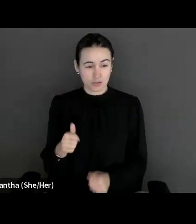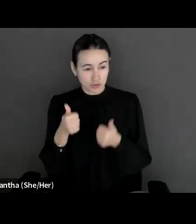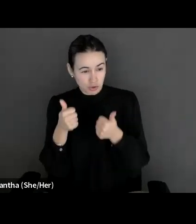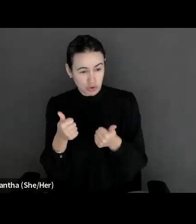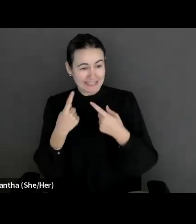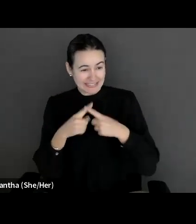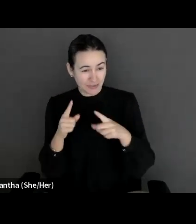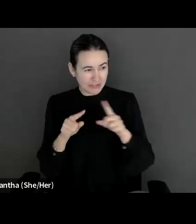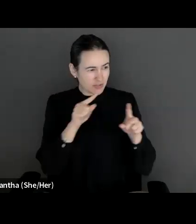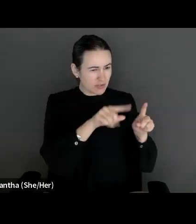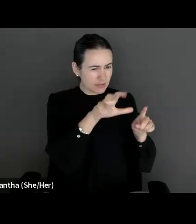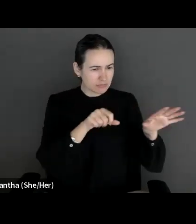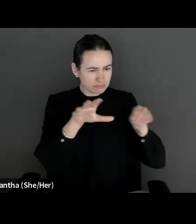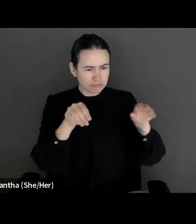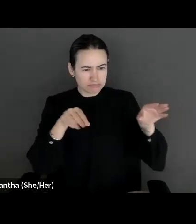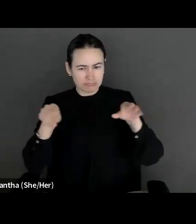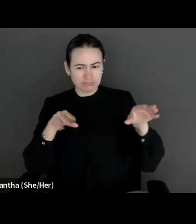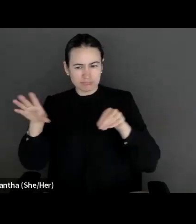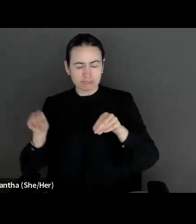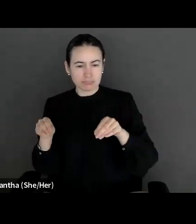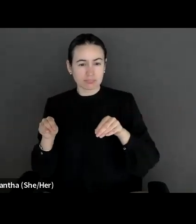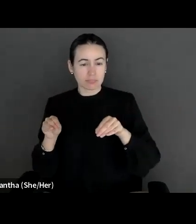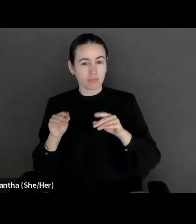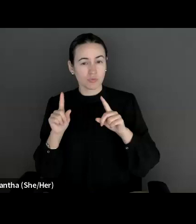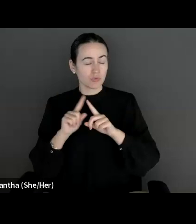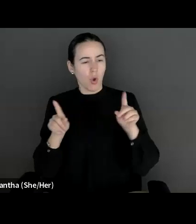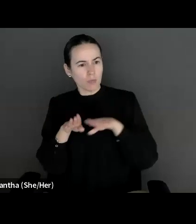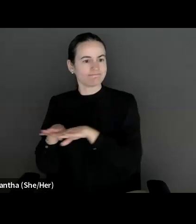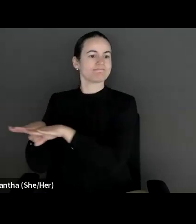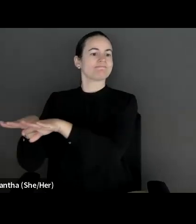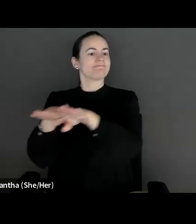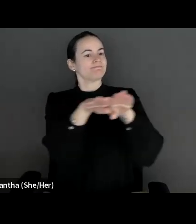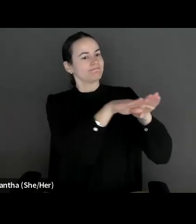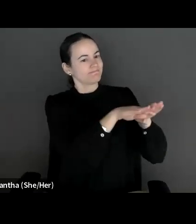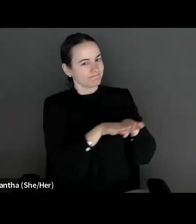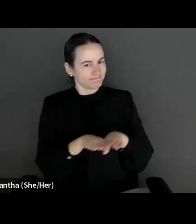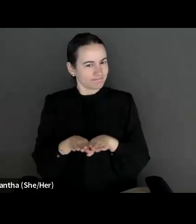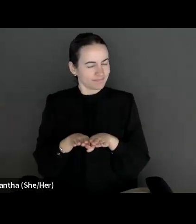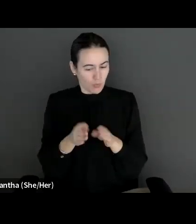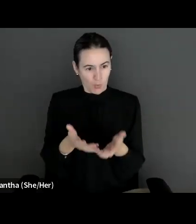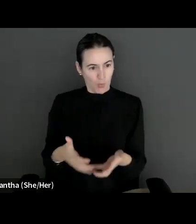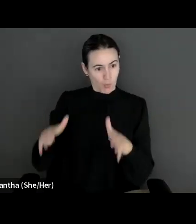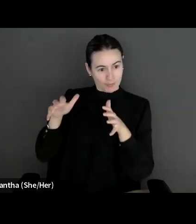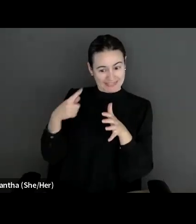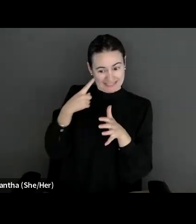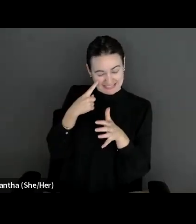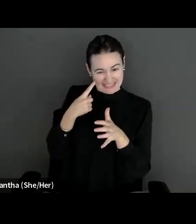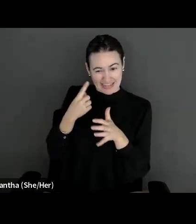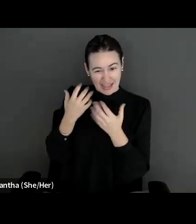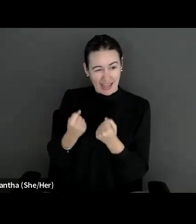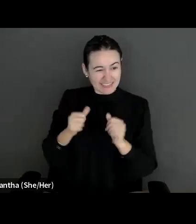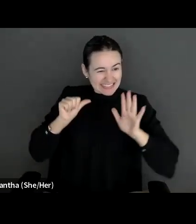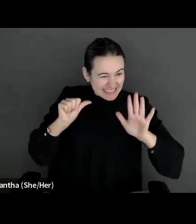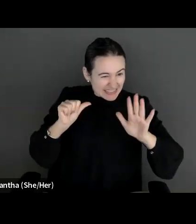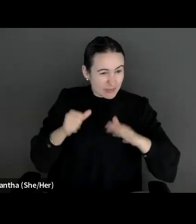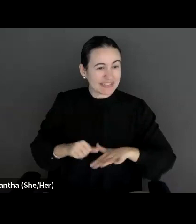construct that may be at odds with each other? Because you remember in our corpus of studies that were some that use 6 or 7 different sources of